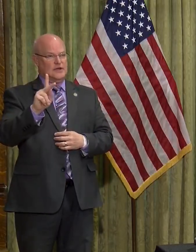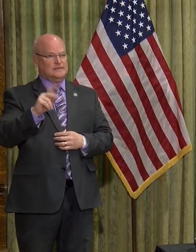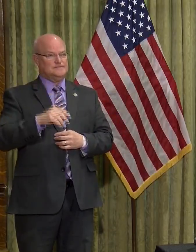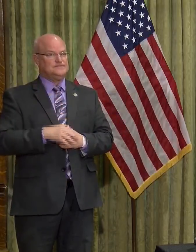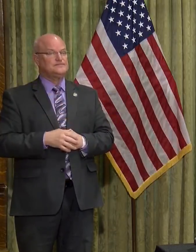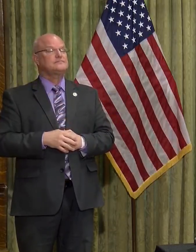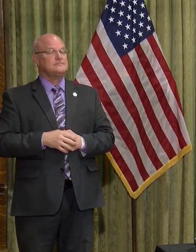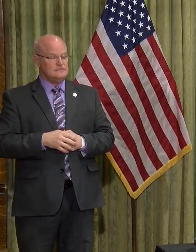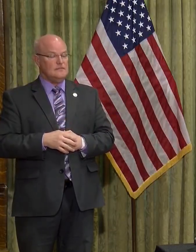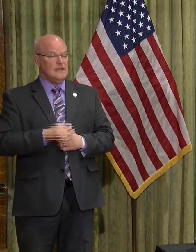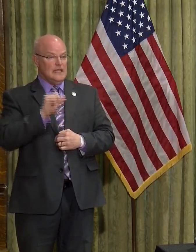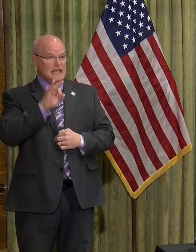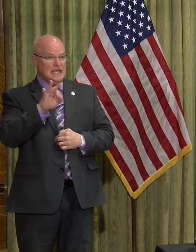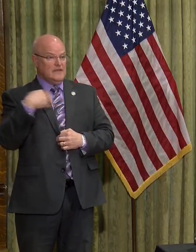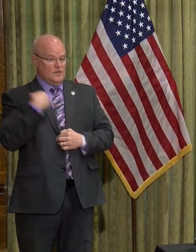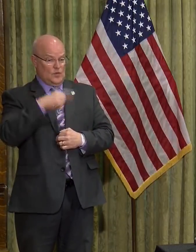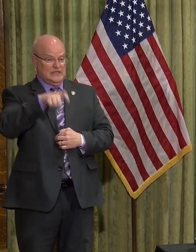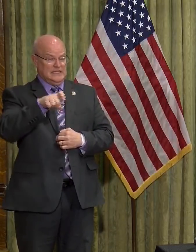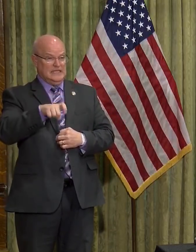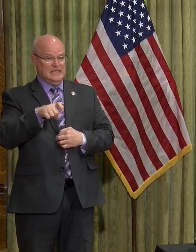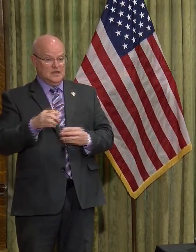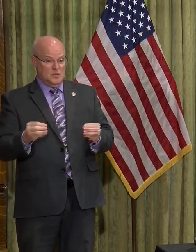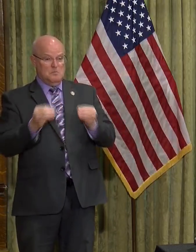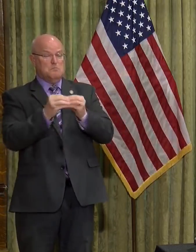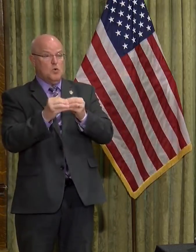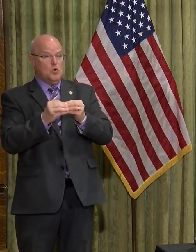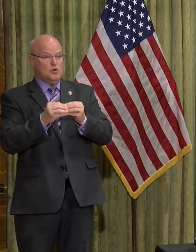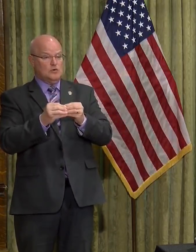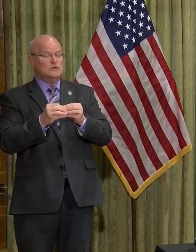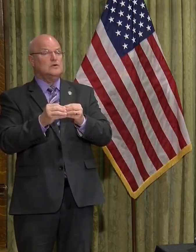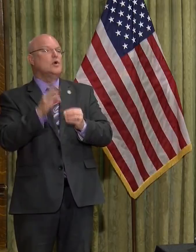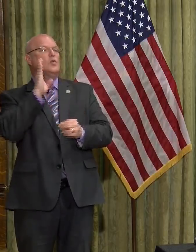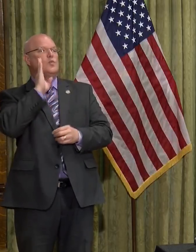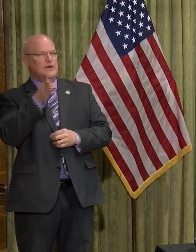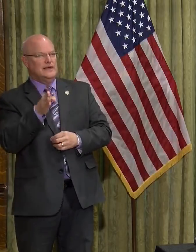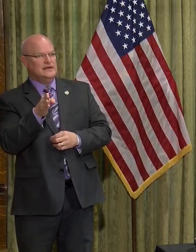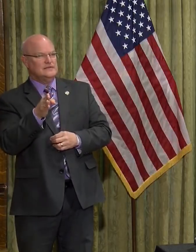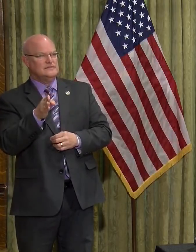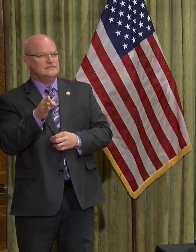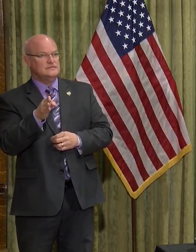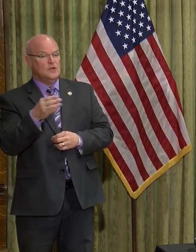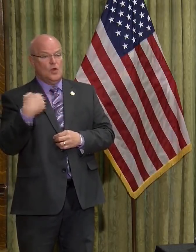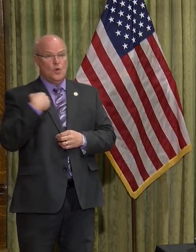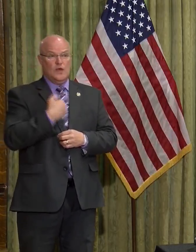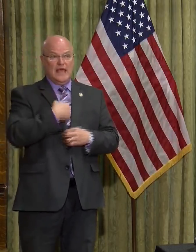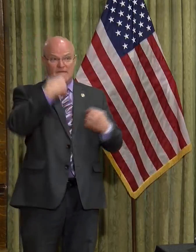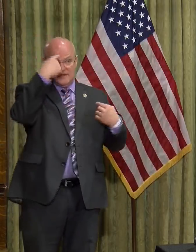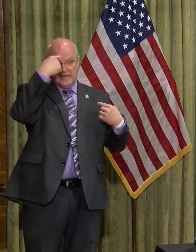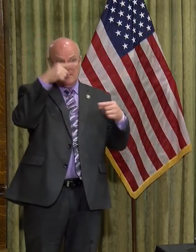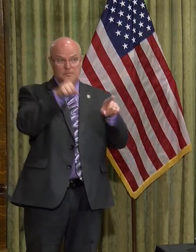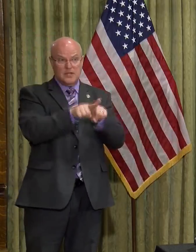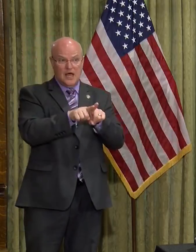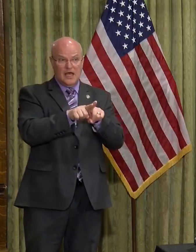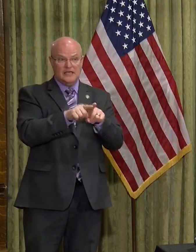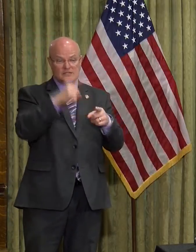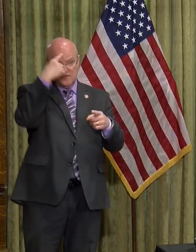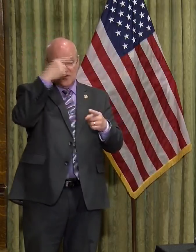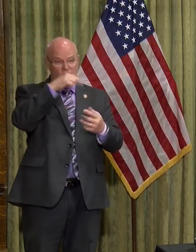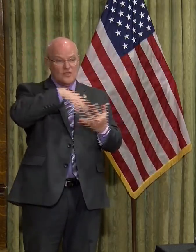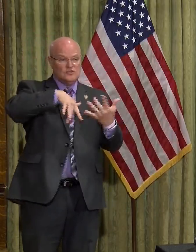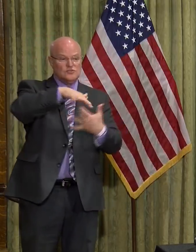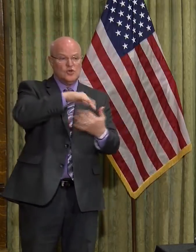assure you that if we need to do more, we will. And the test is, are we having compliance to the